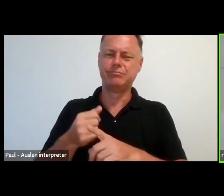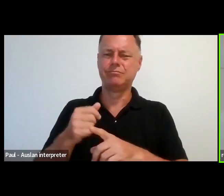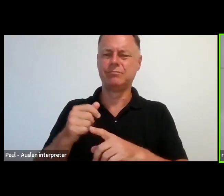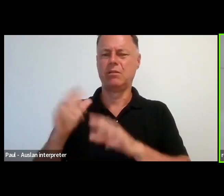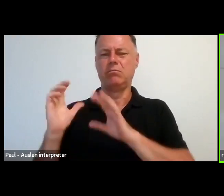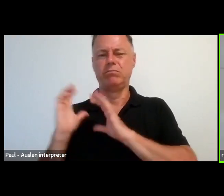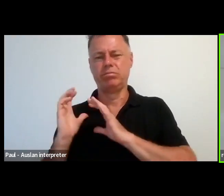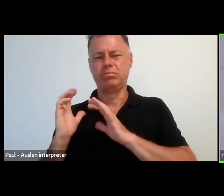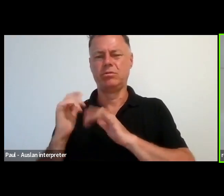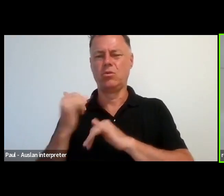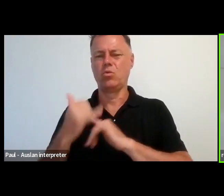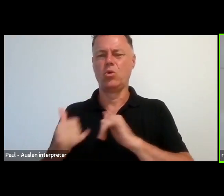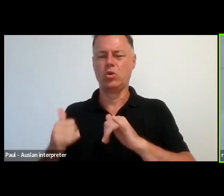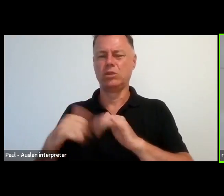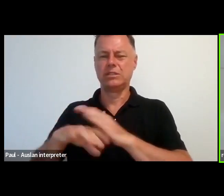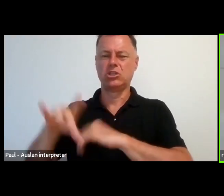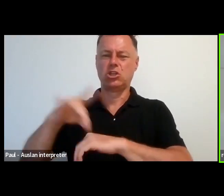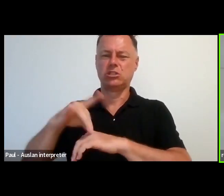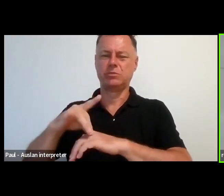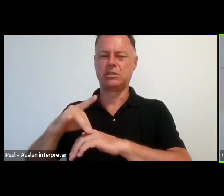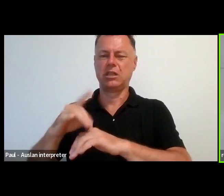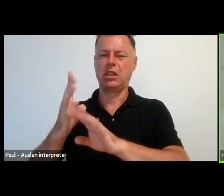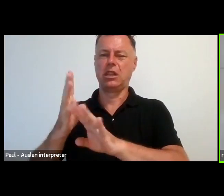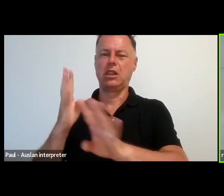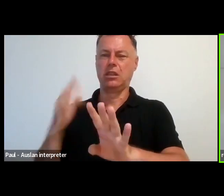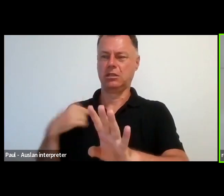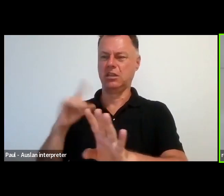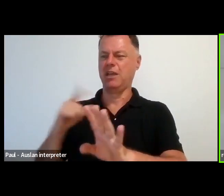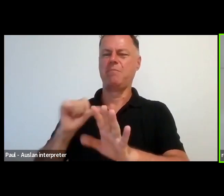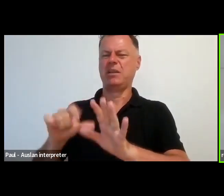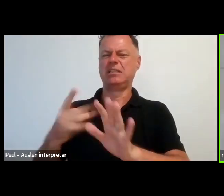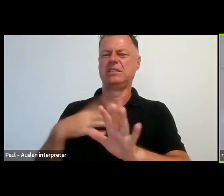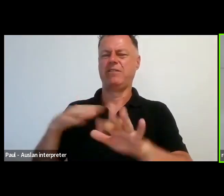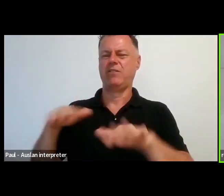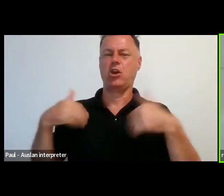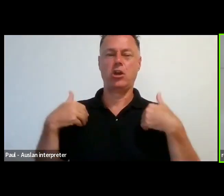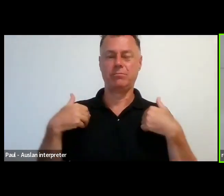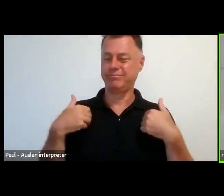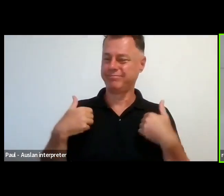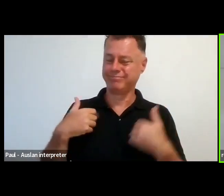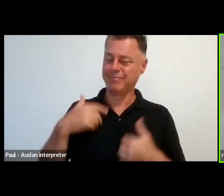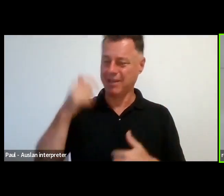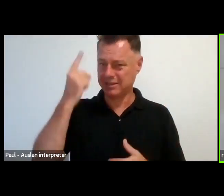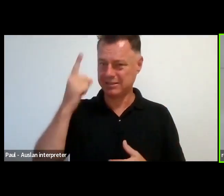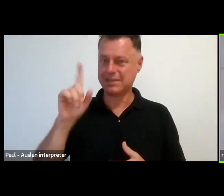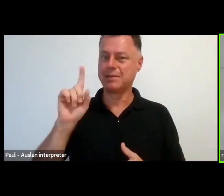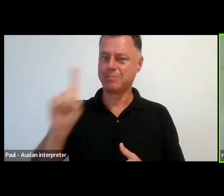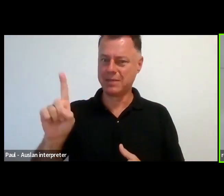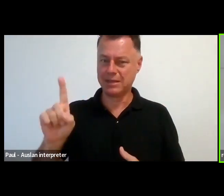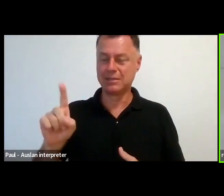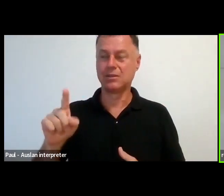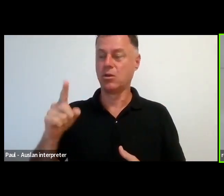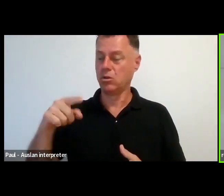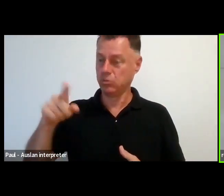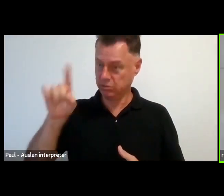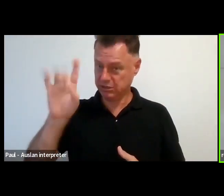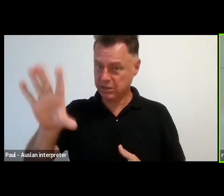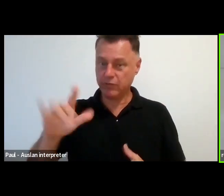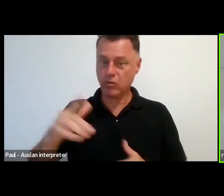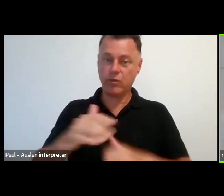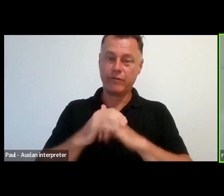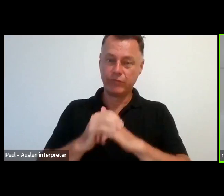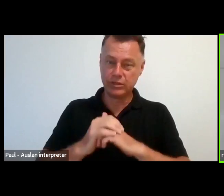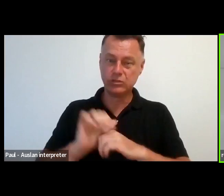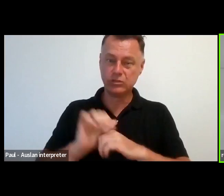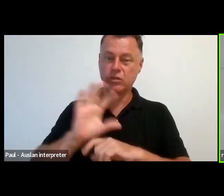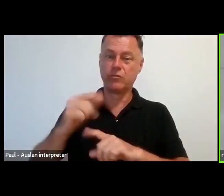designed to assist people. So I would be stating that it is designed to help people such as your friend, and so they